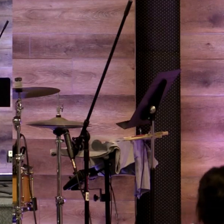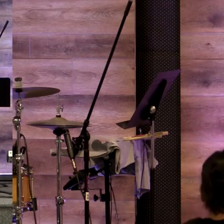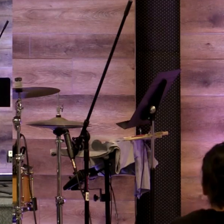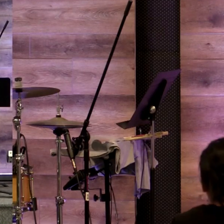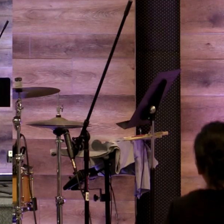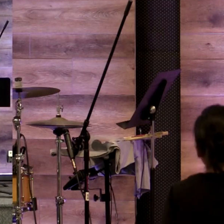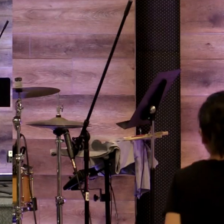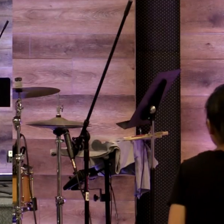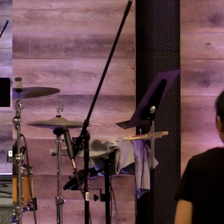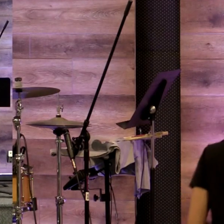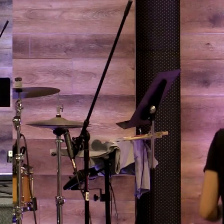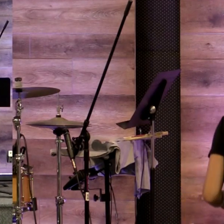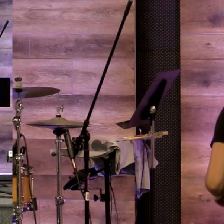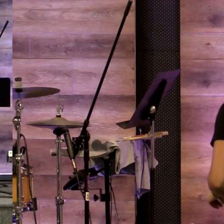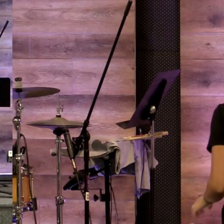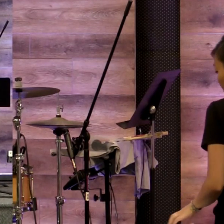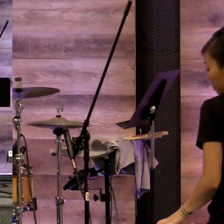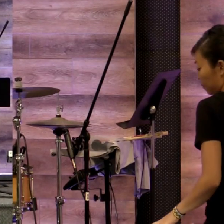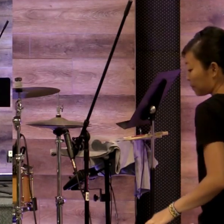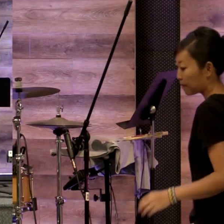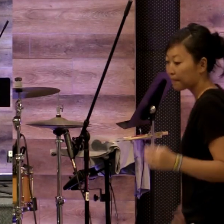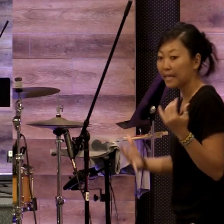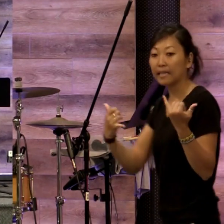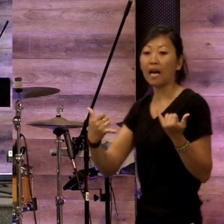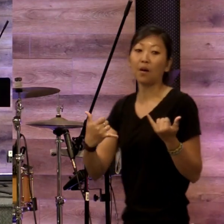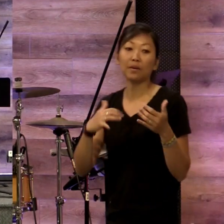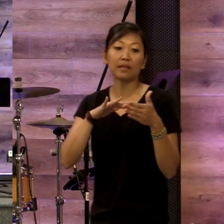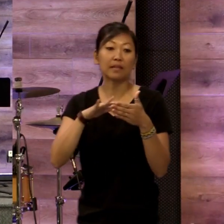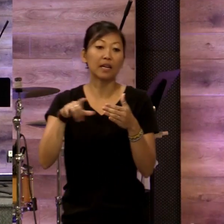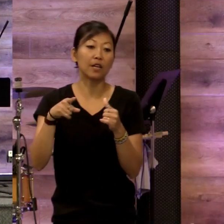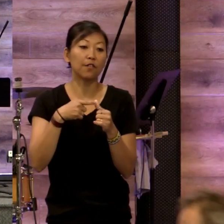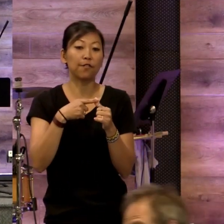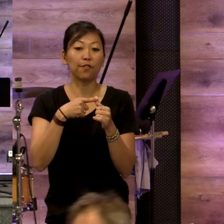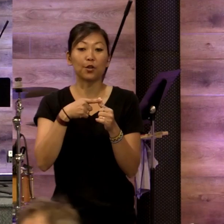We are going to be in 1 Samuel chapter 24.